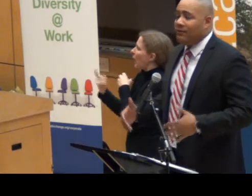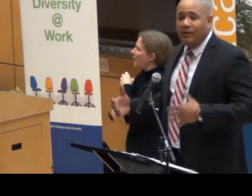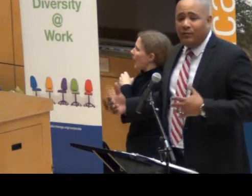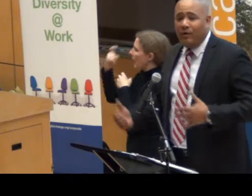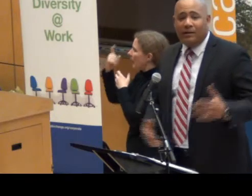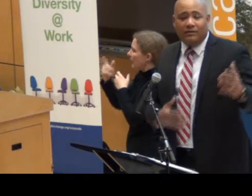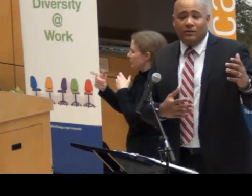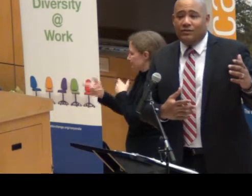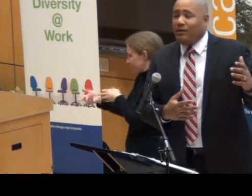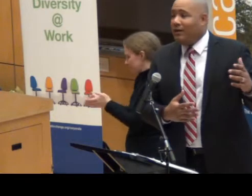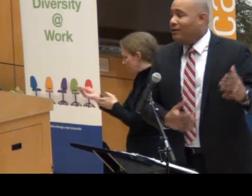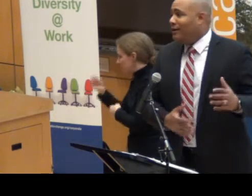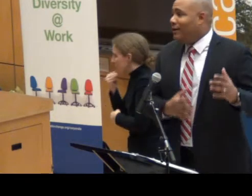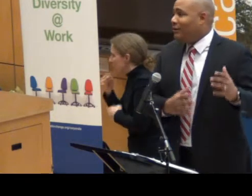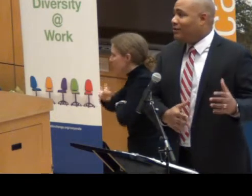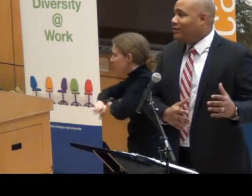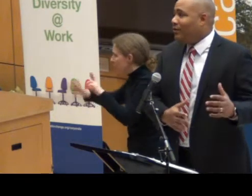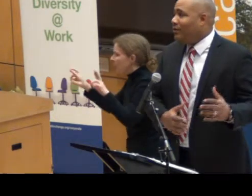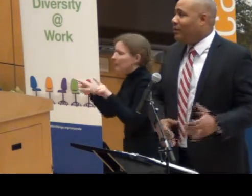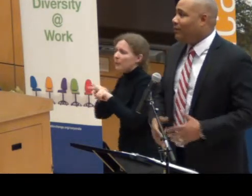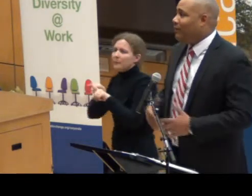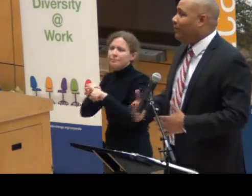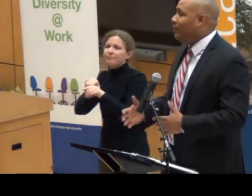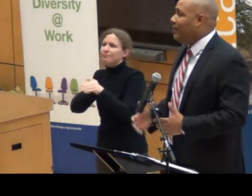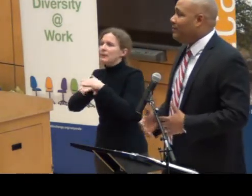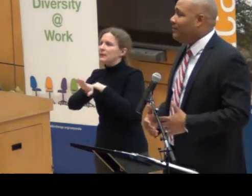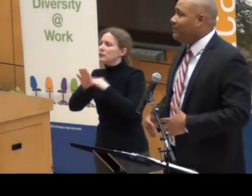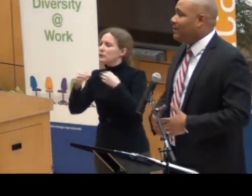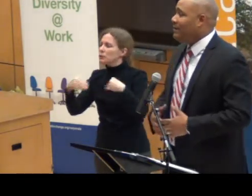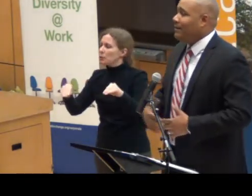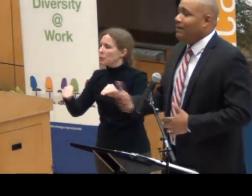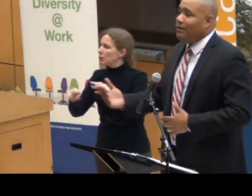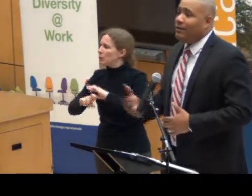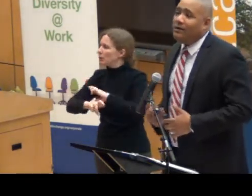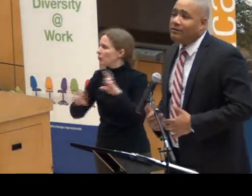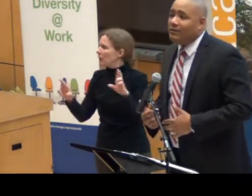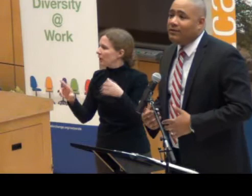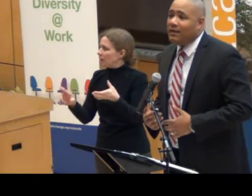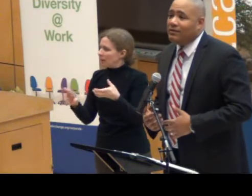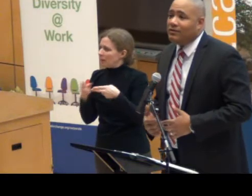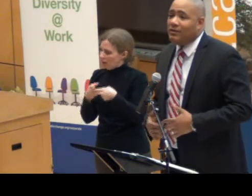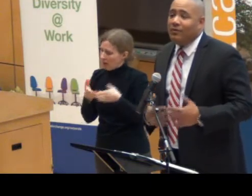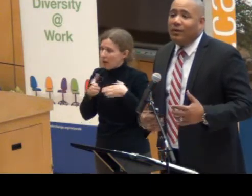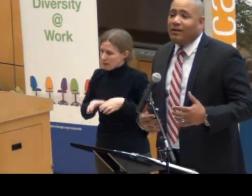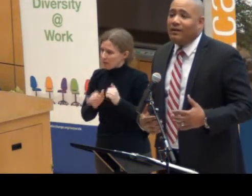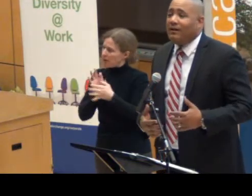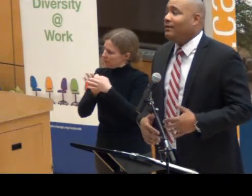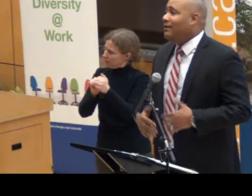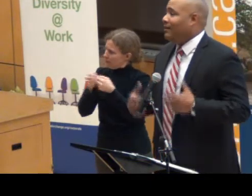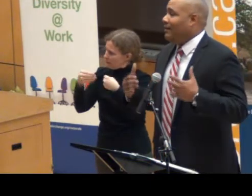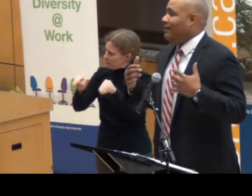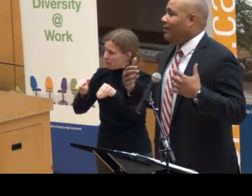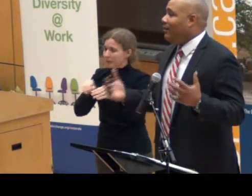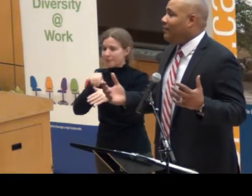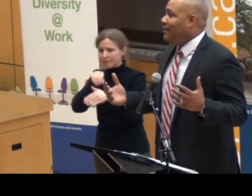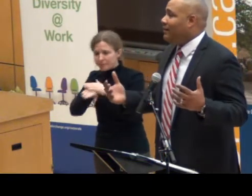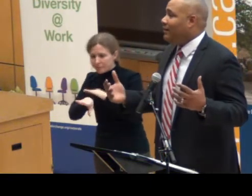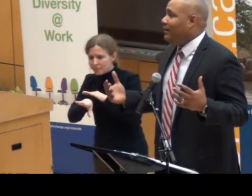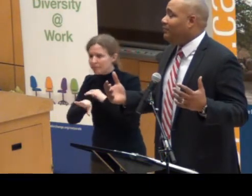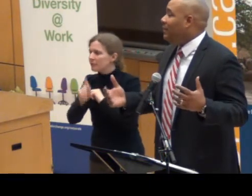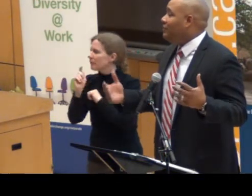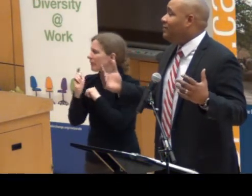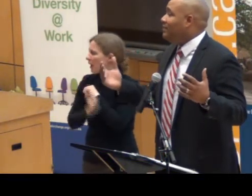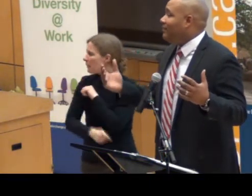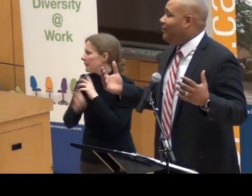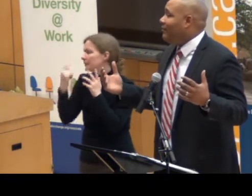interactive stuff. You can walk into you know, a store, and if you're programmed as a customer to that store, you walk in